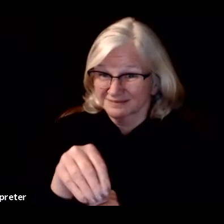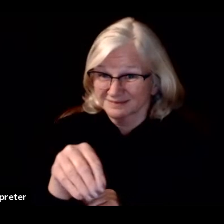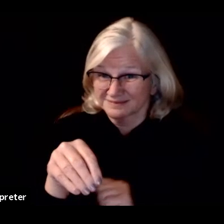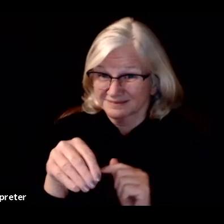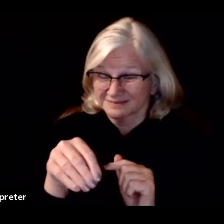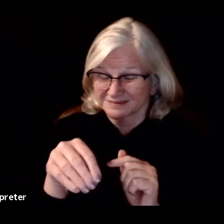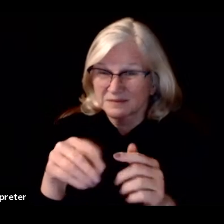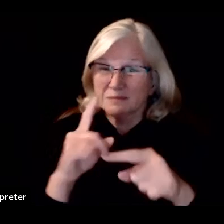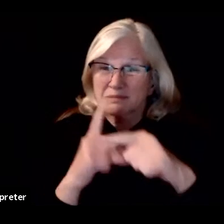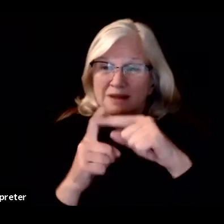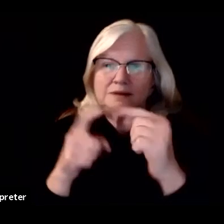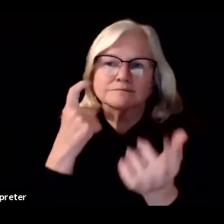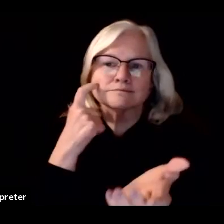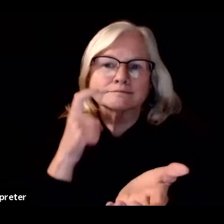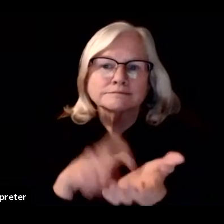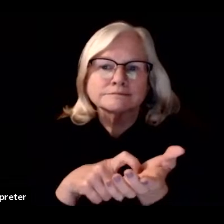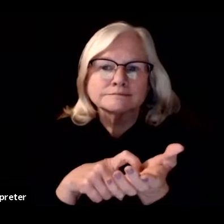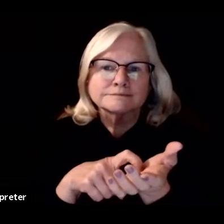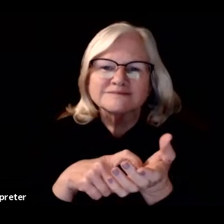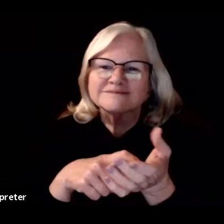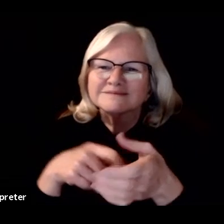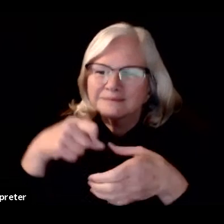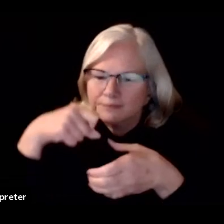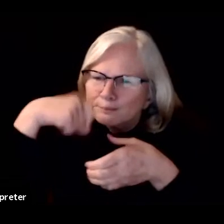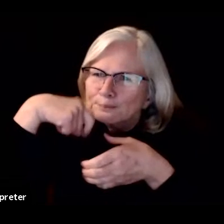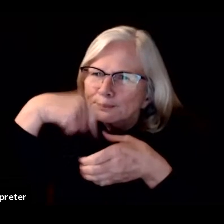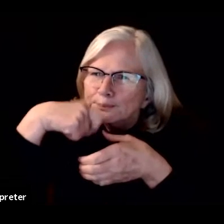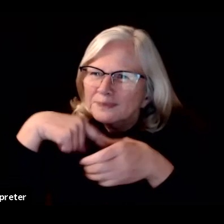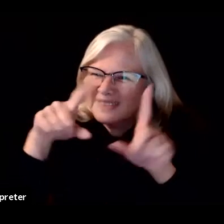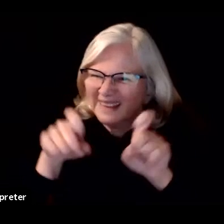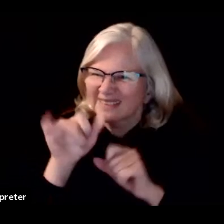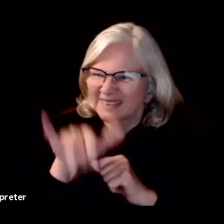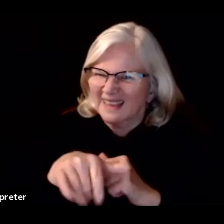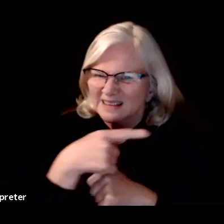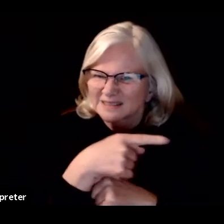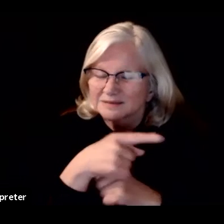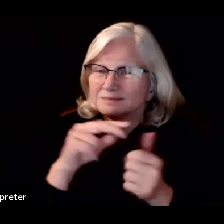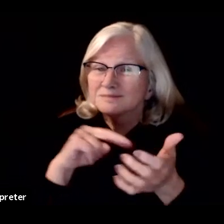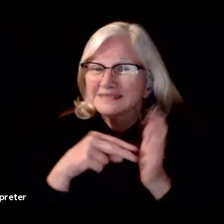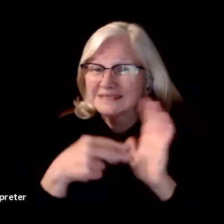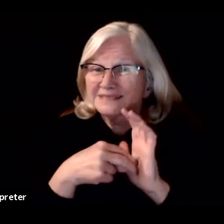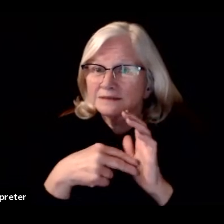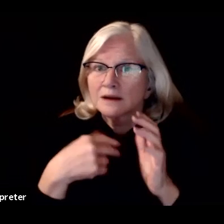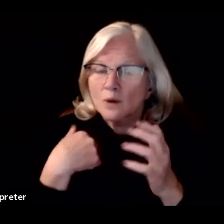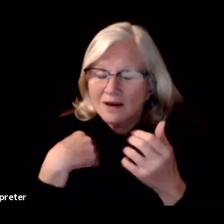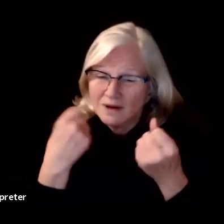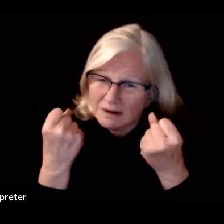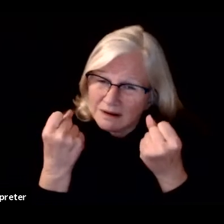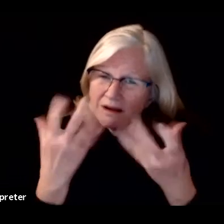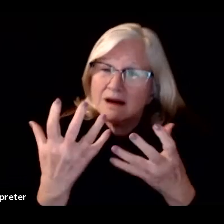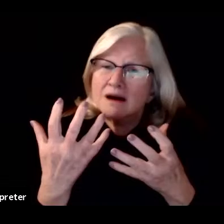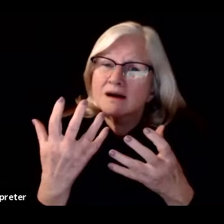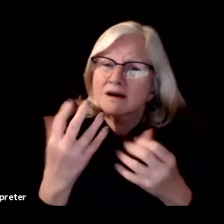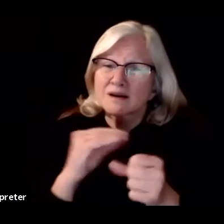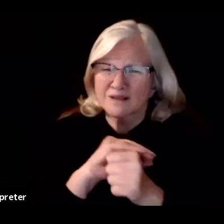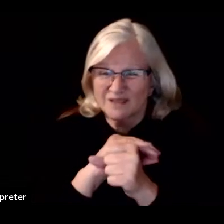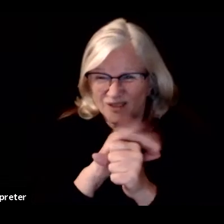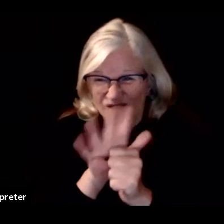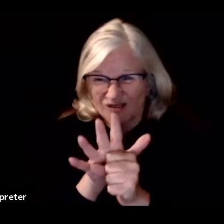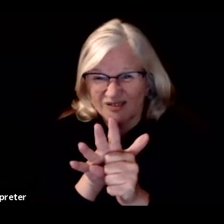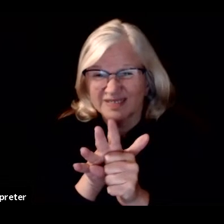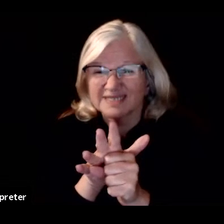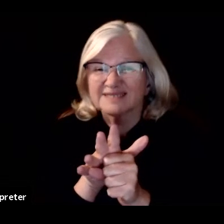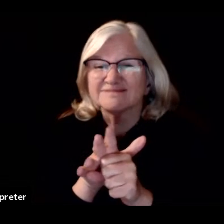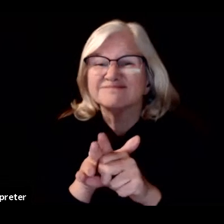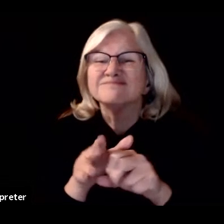of the fact that there's a lot of virus out there that we need to be further expanding testing to keep pace